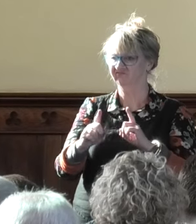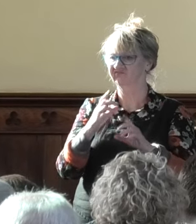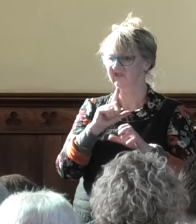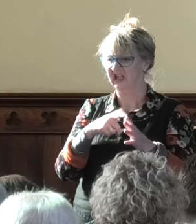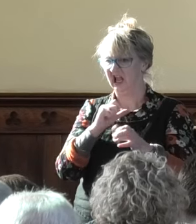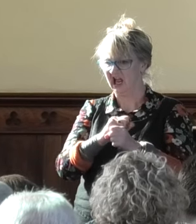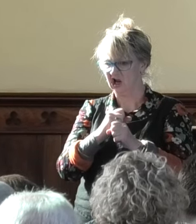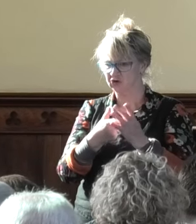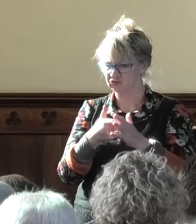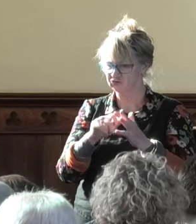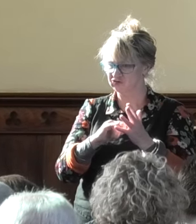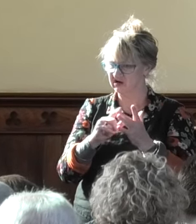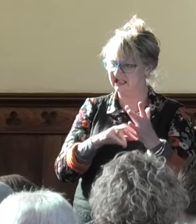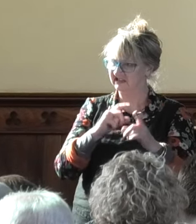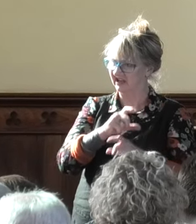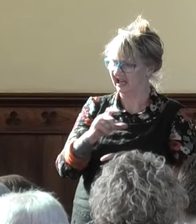been sick for 5 months.